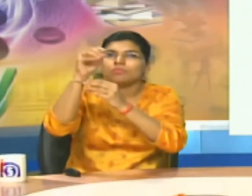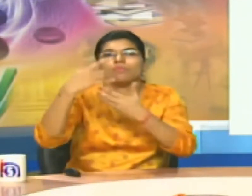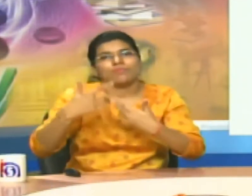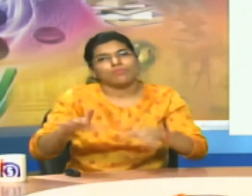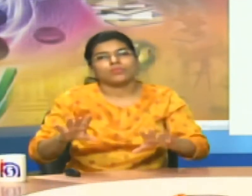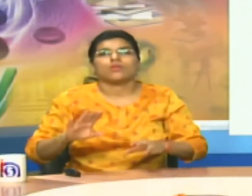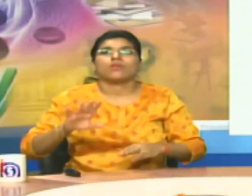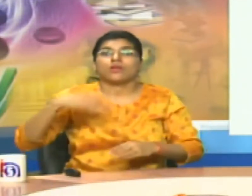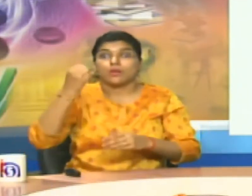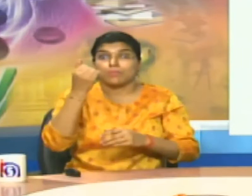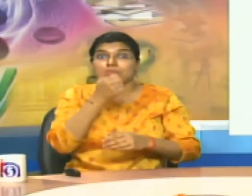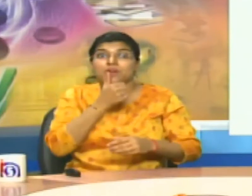protect sheet.